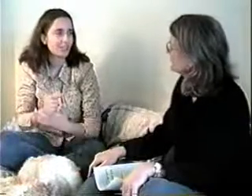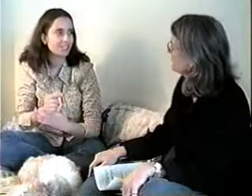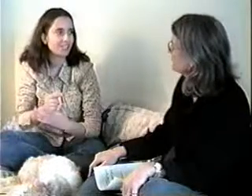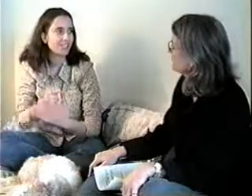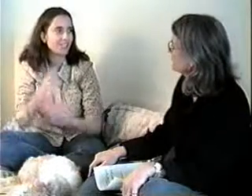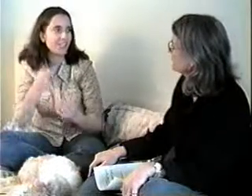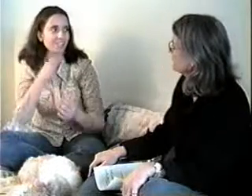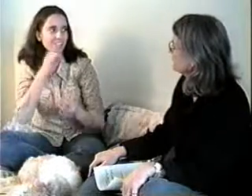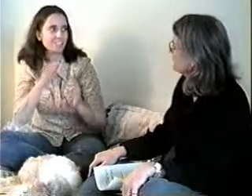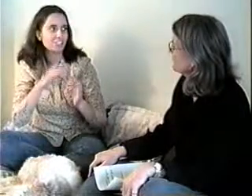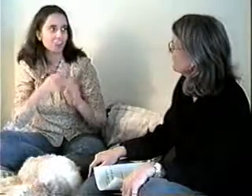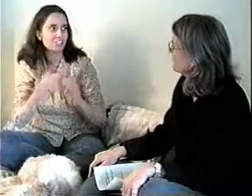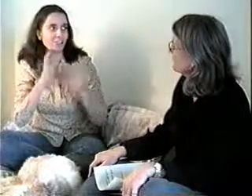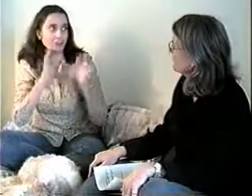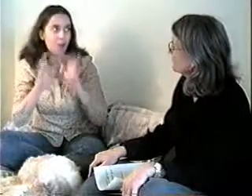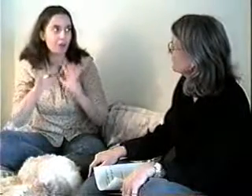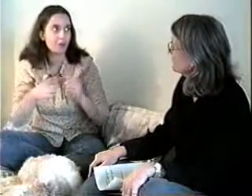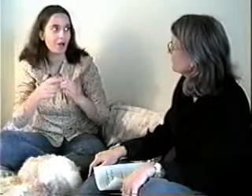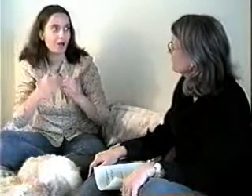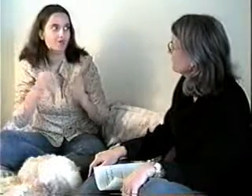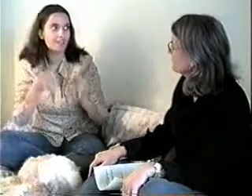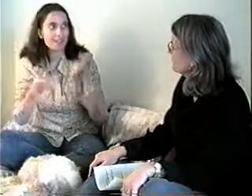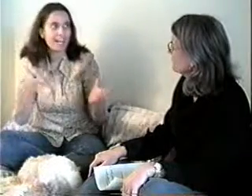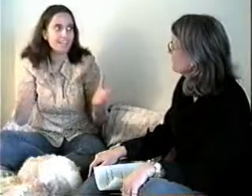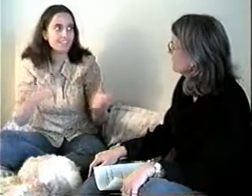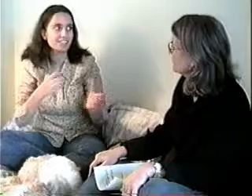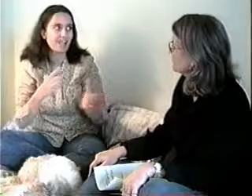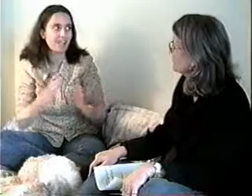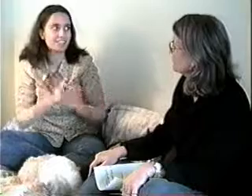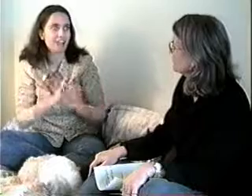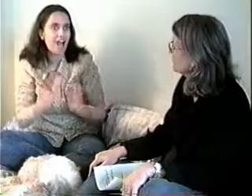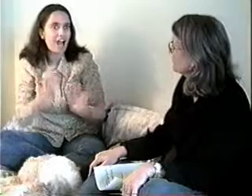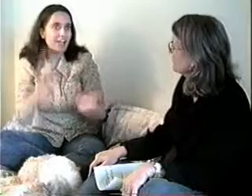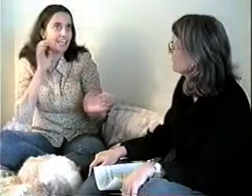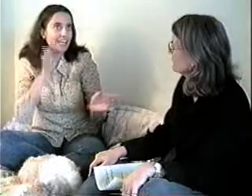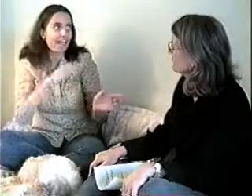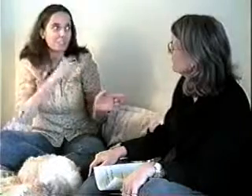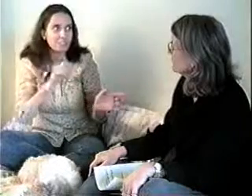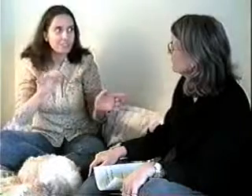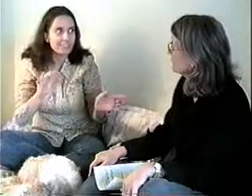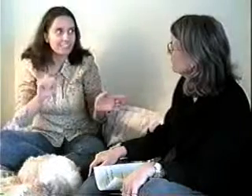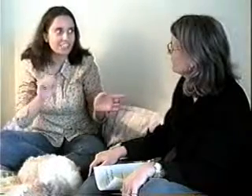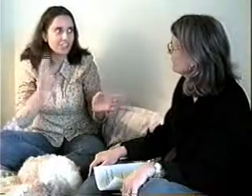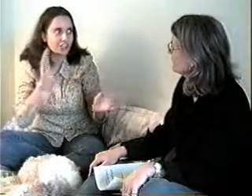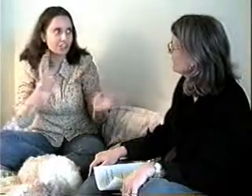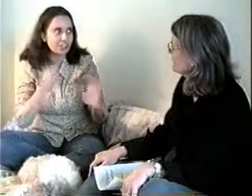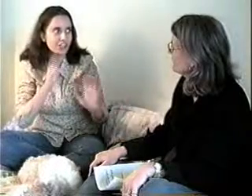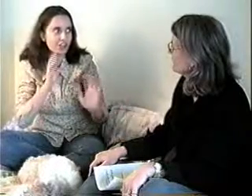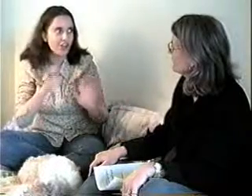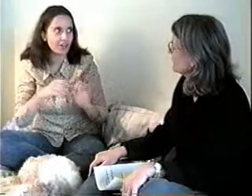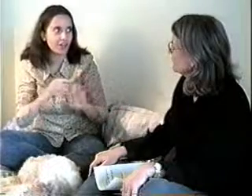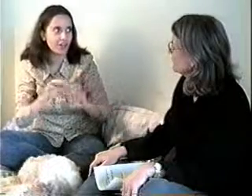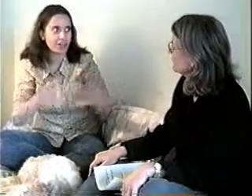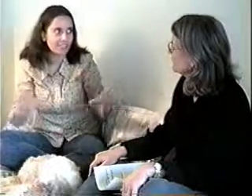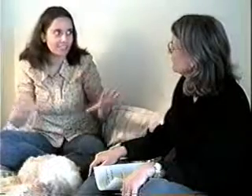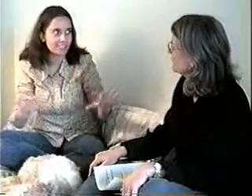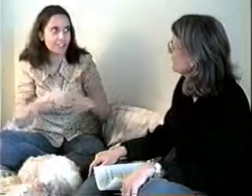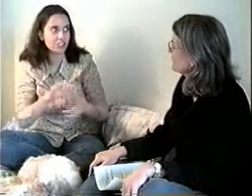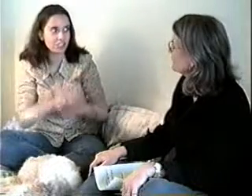grade, a lot of kids start to talk about things like, he has two of these, you know, they start talking about these. In